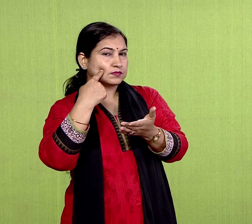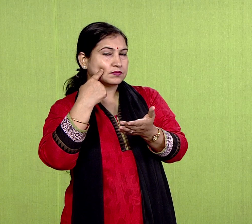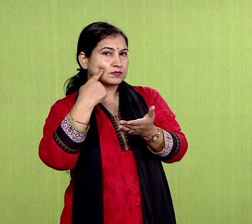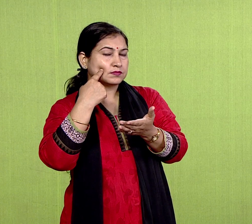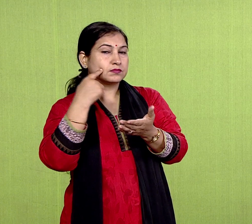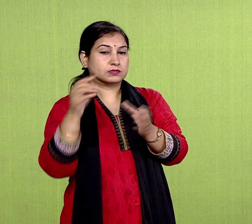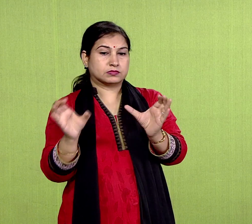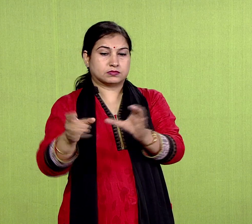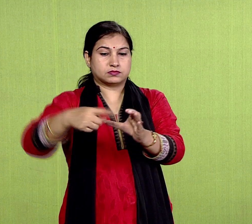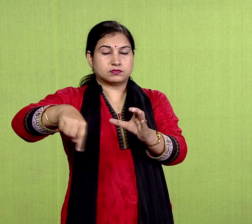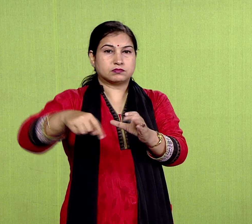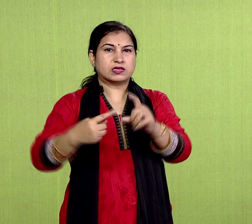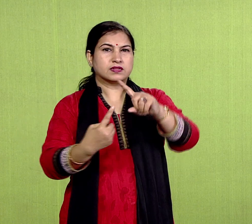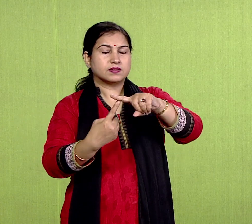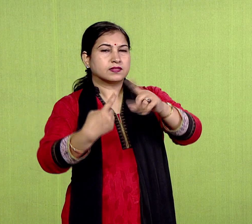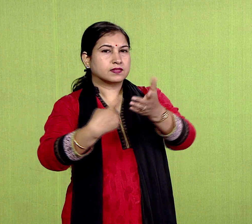tribe of Central Asia.